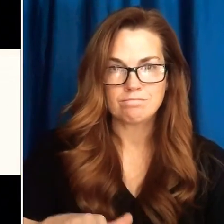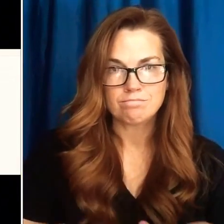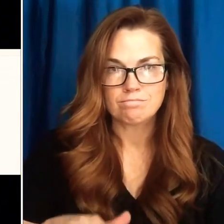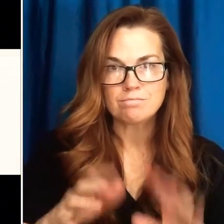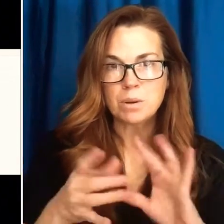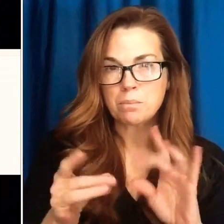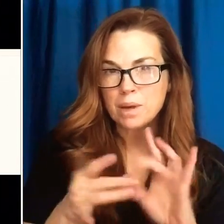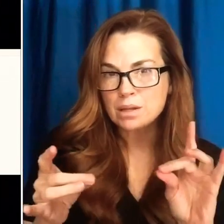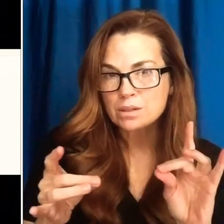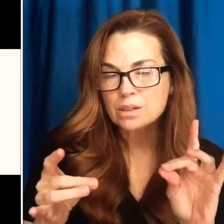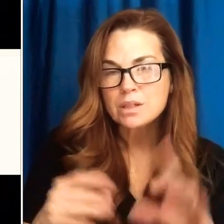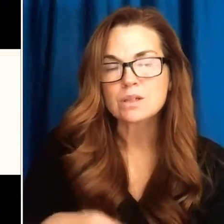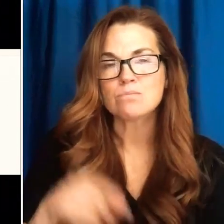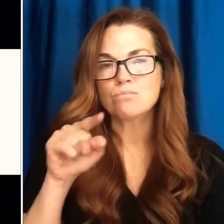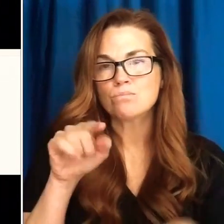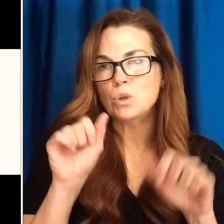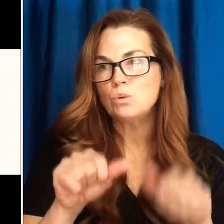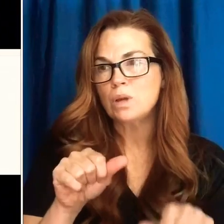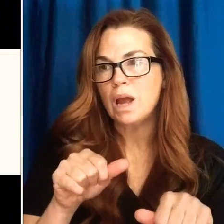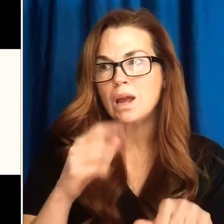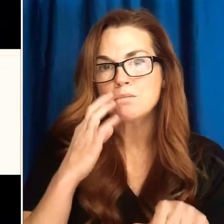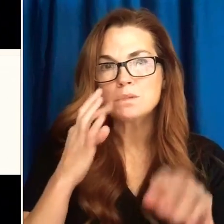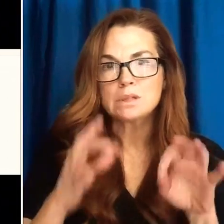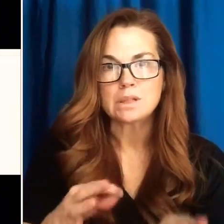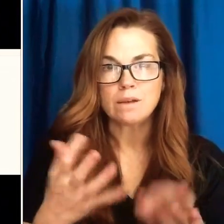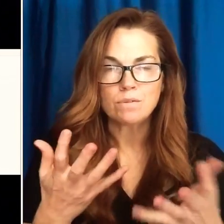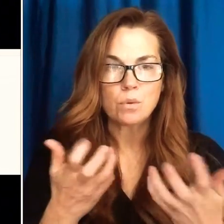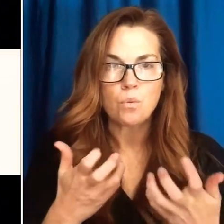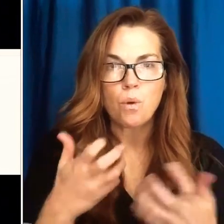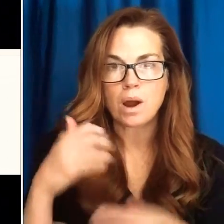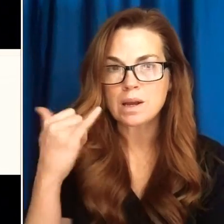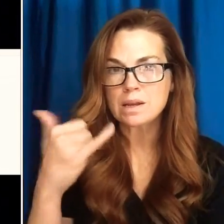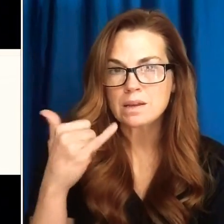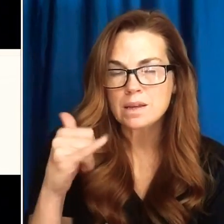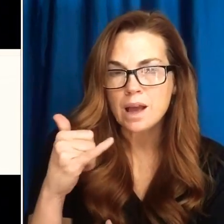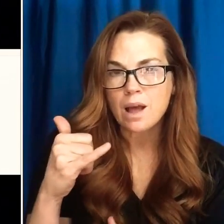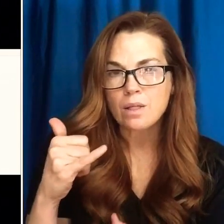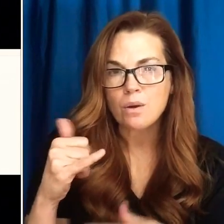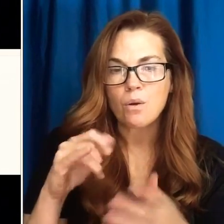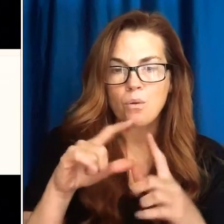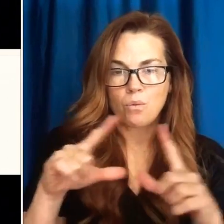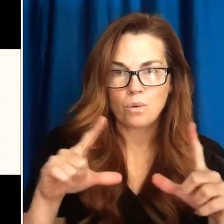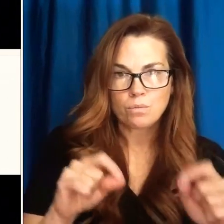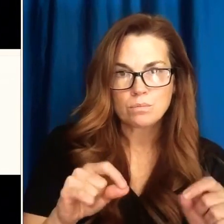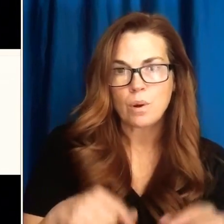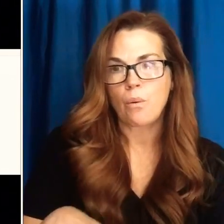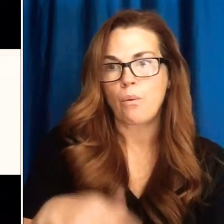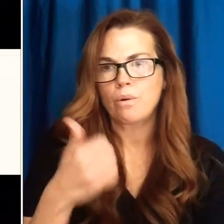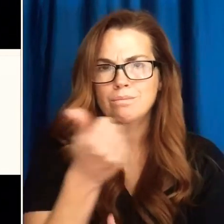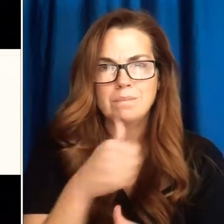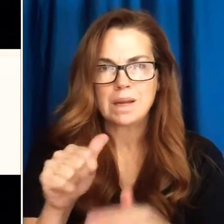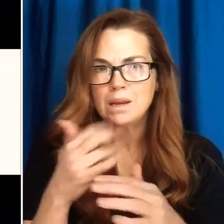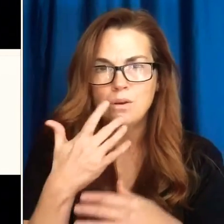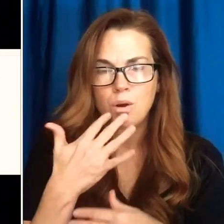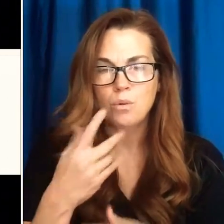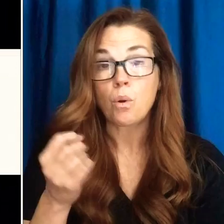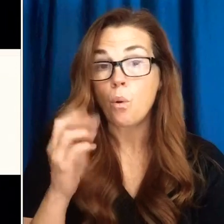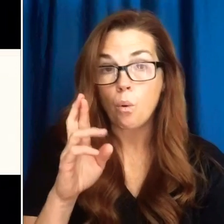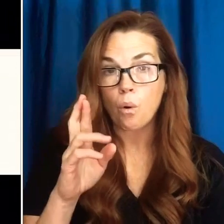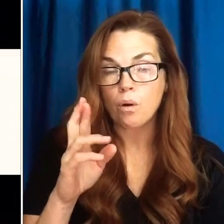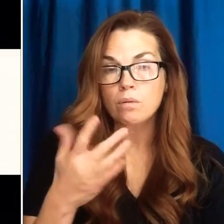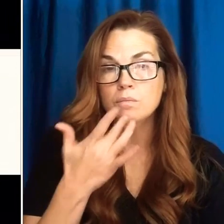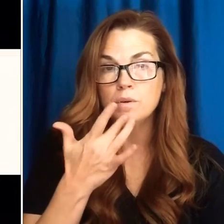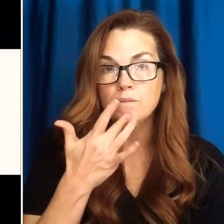decide if you want it to be a yellow sticky note. You can choose any of the colors, or if you just want to write on the board, you can make it clear. So I'll show you the